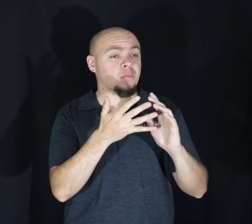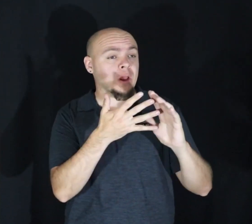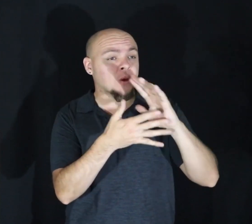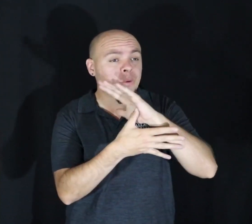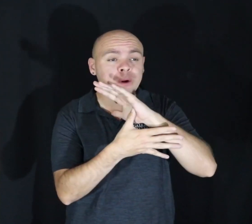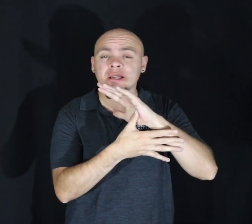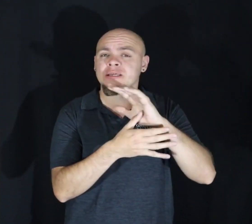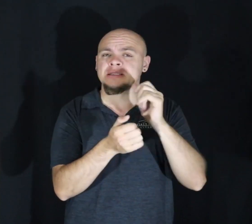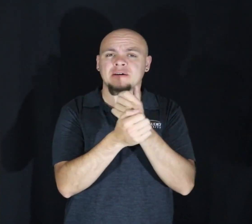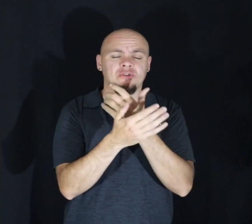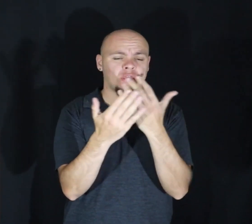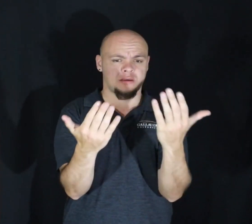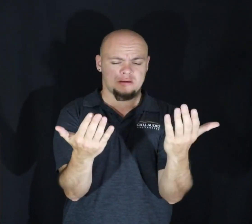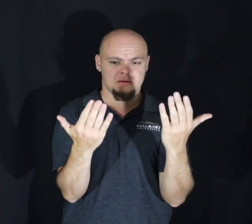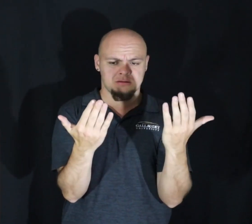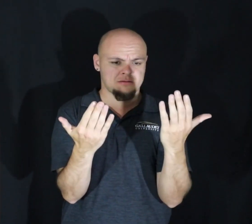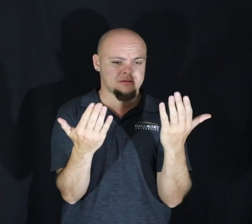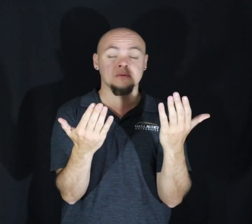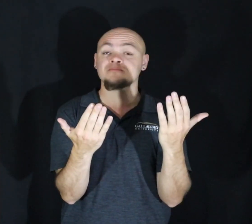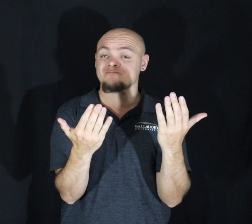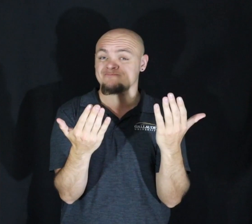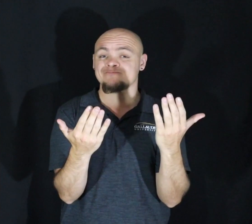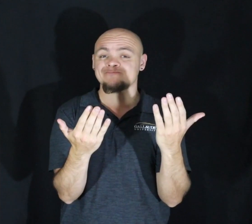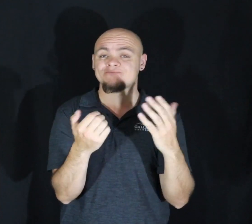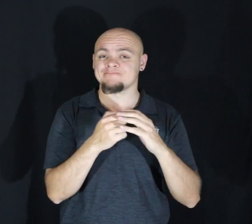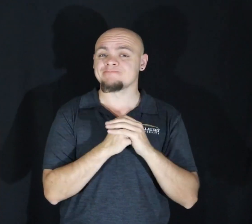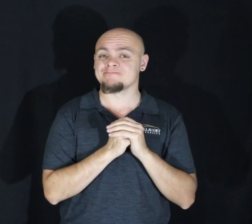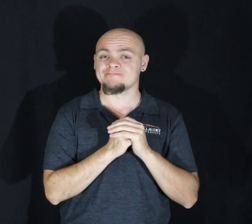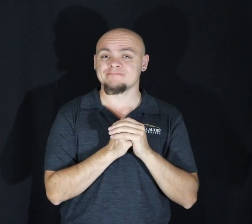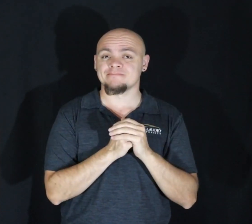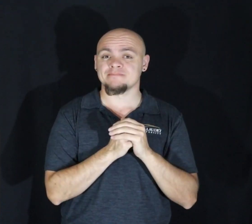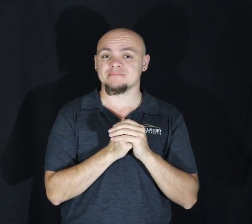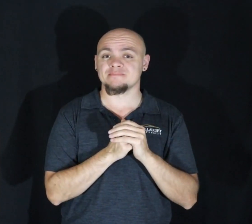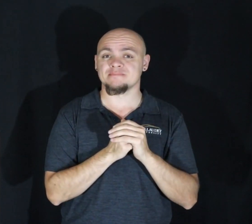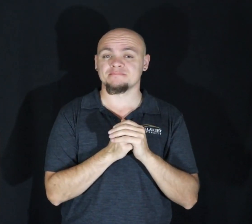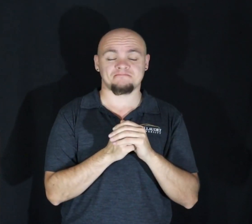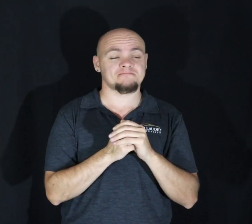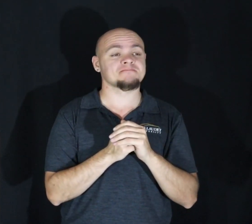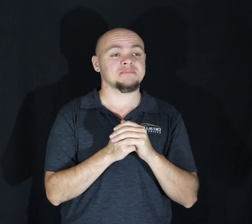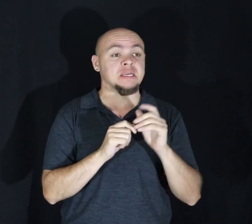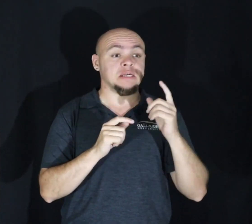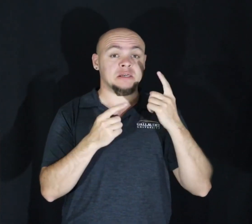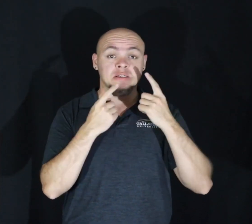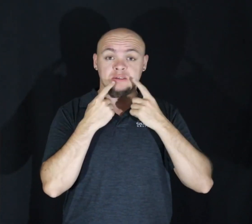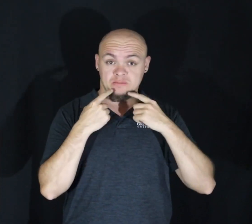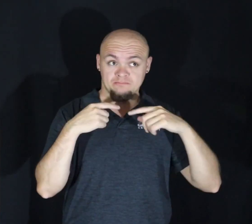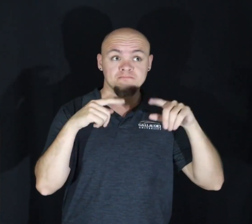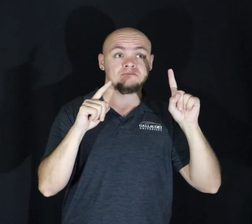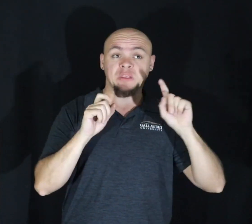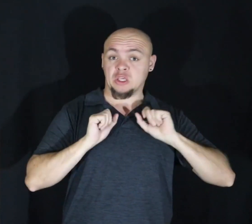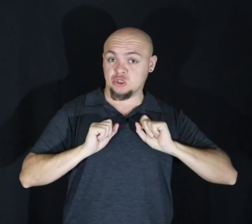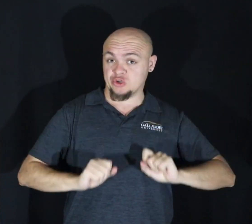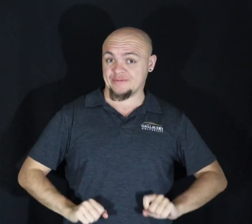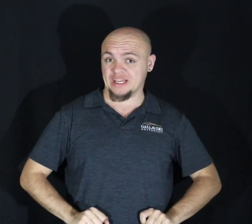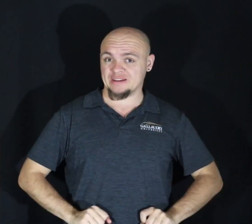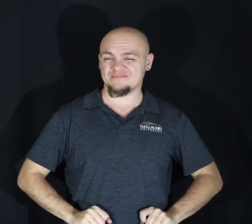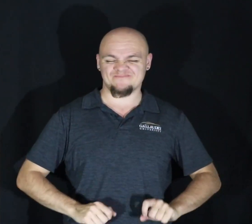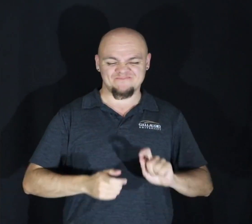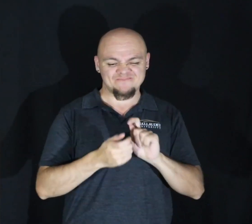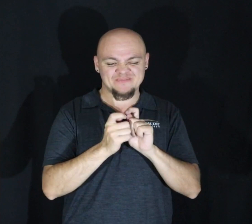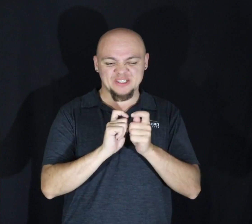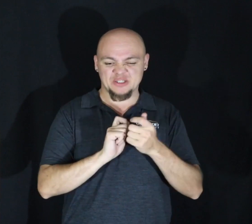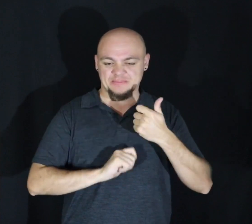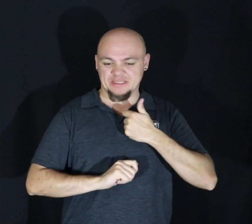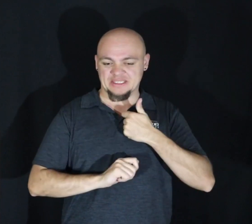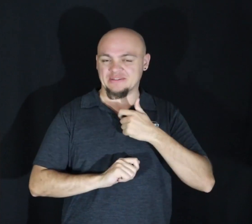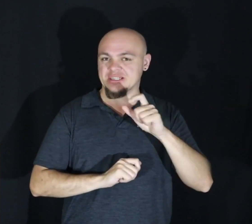it. And I knew that I had to change in order to survive. Luckily, you